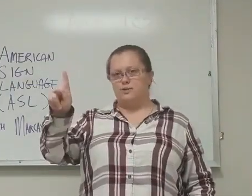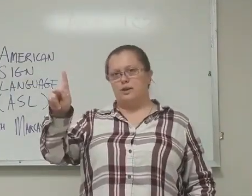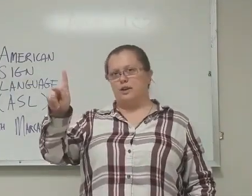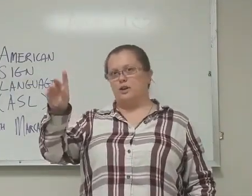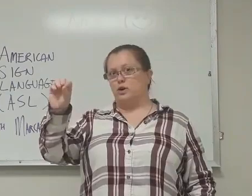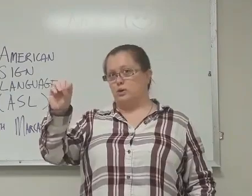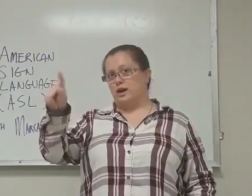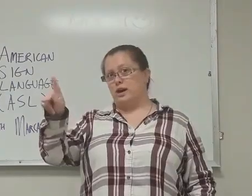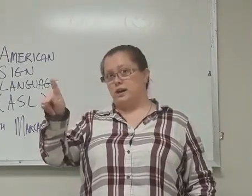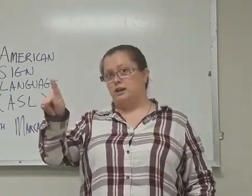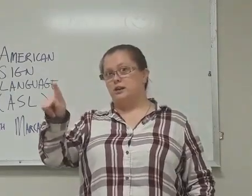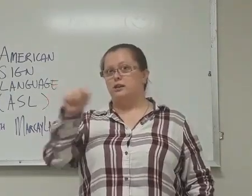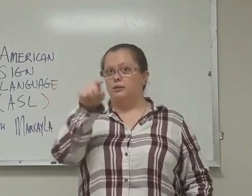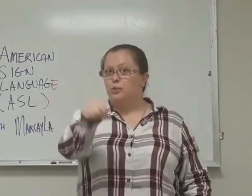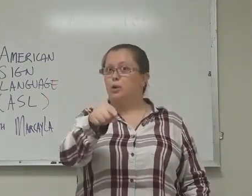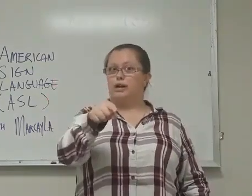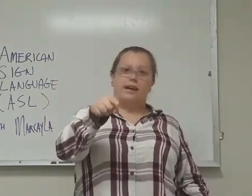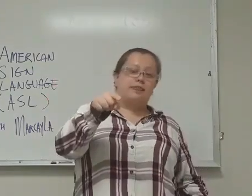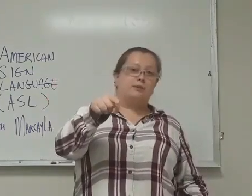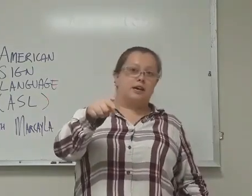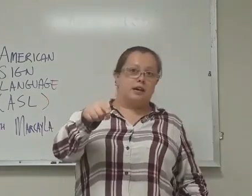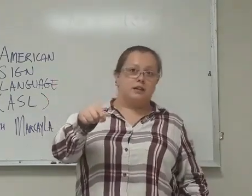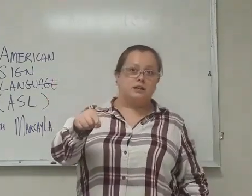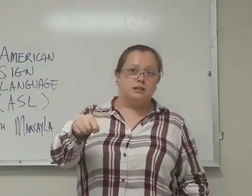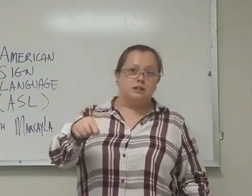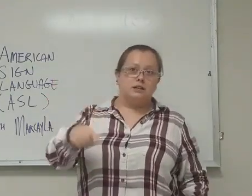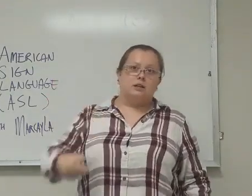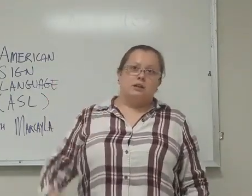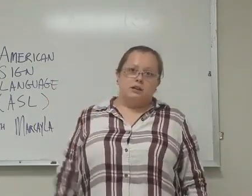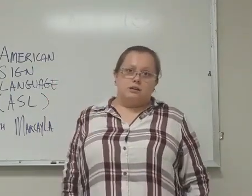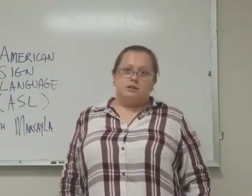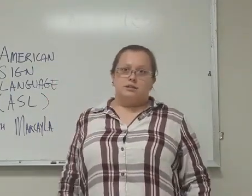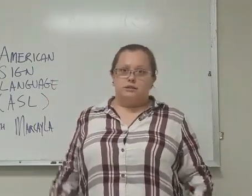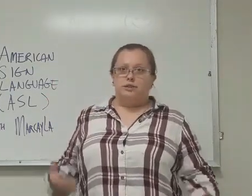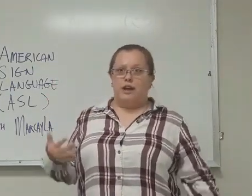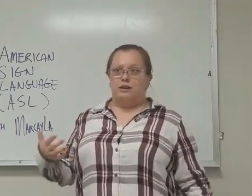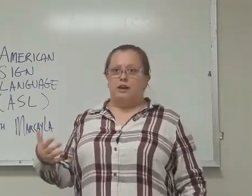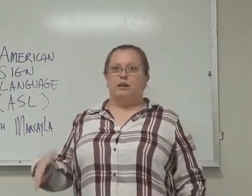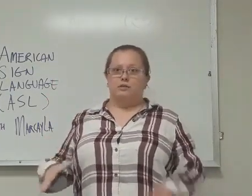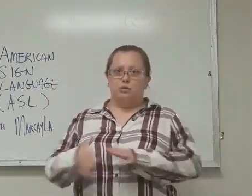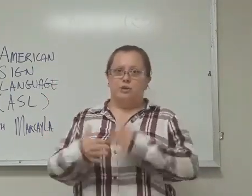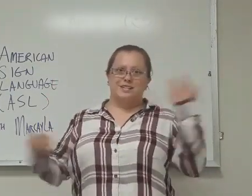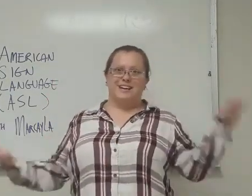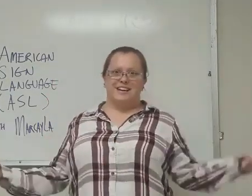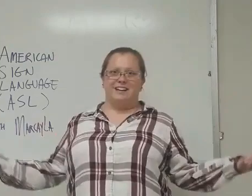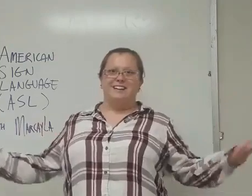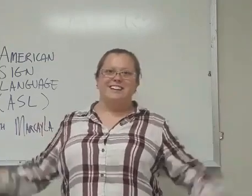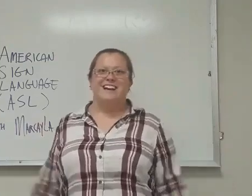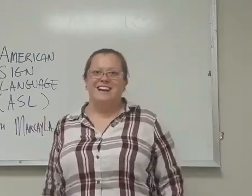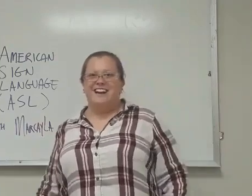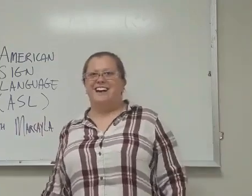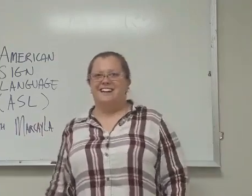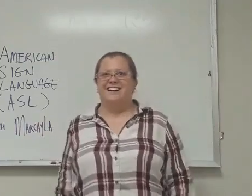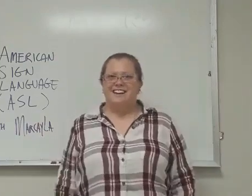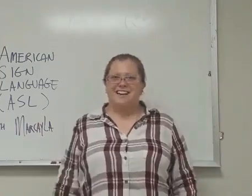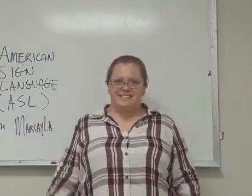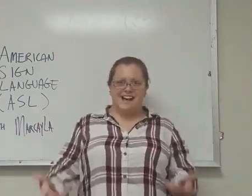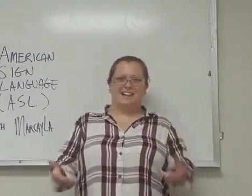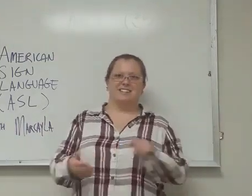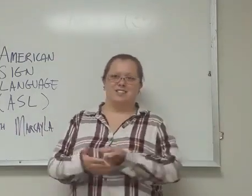spelling out "okay" and then pointing at them again. Oh, okay. That kind of, once again. Okay. Exactly. So